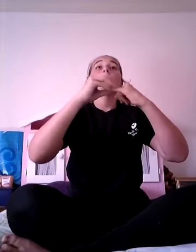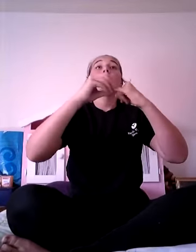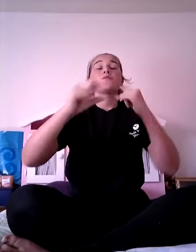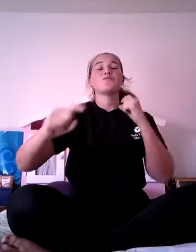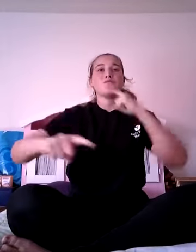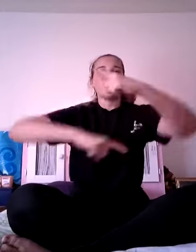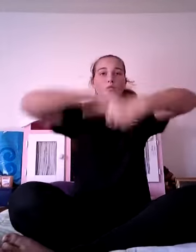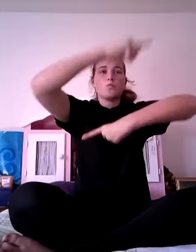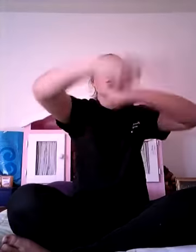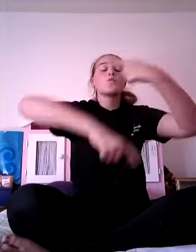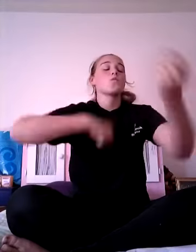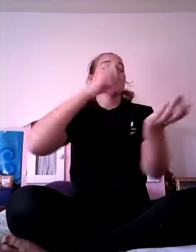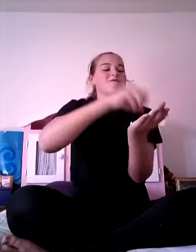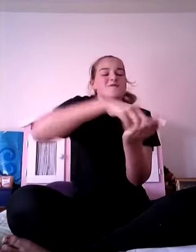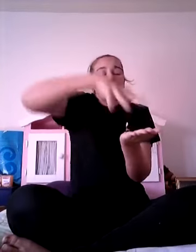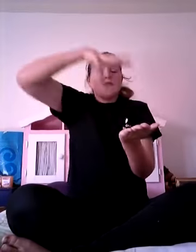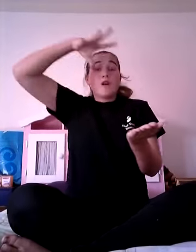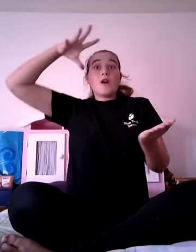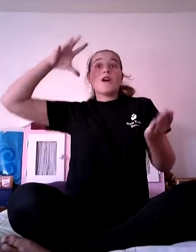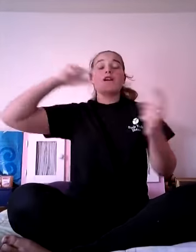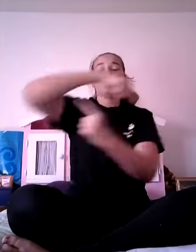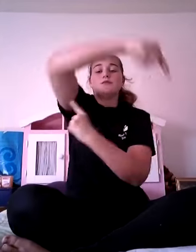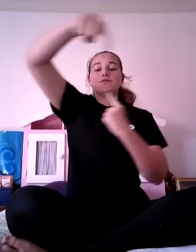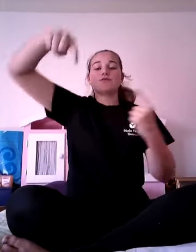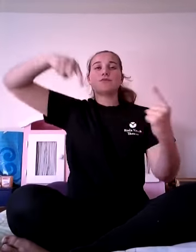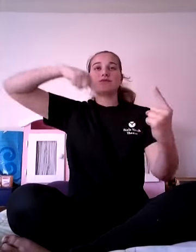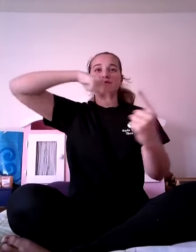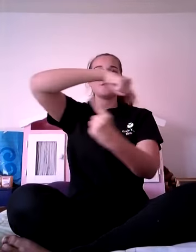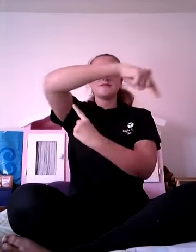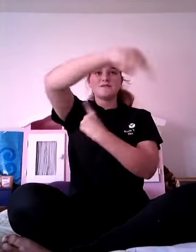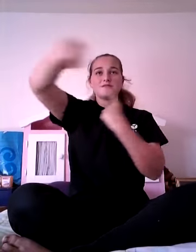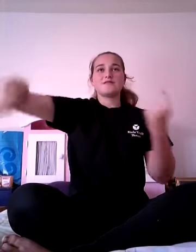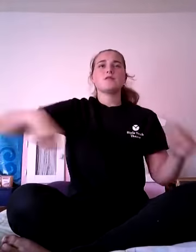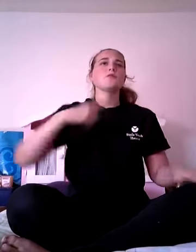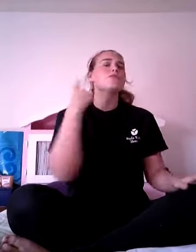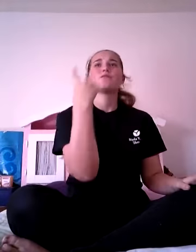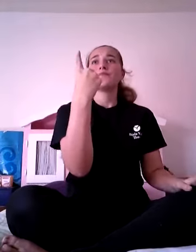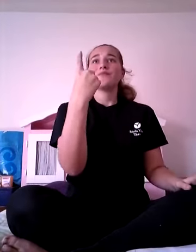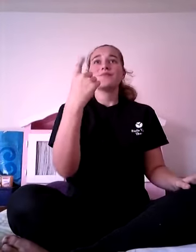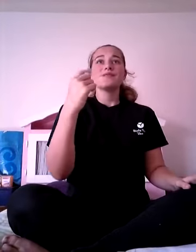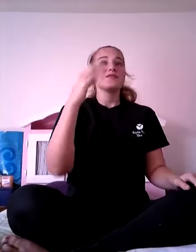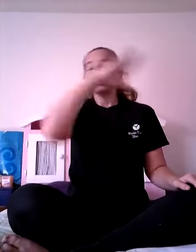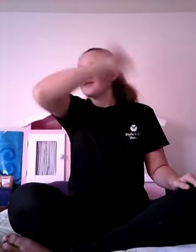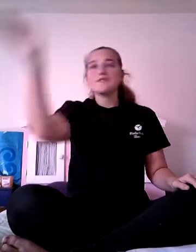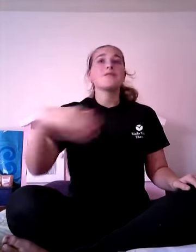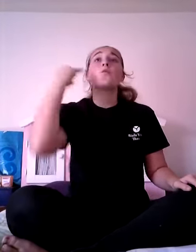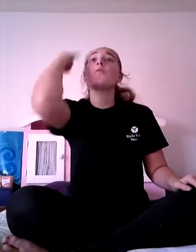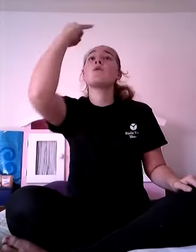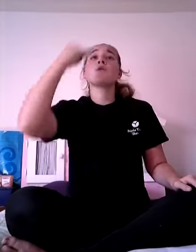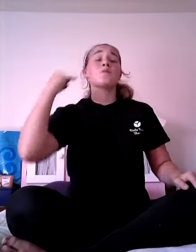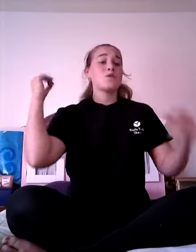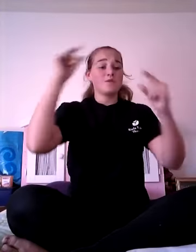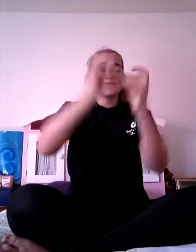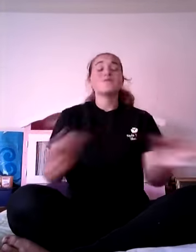Come roll in all the riches all around you And for once, never wonder what there